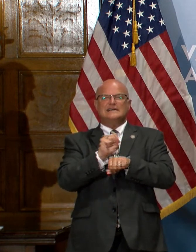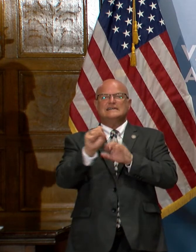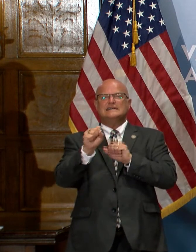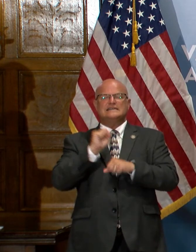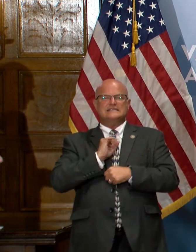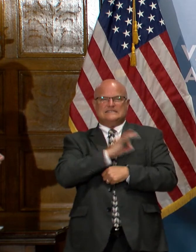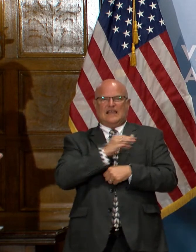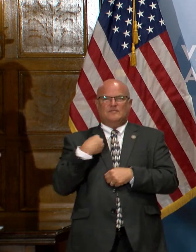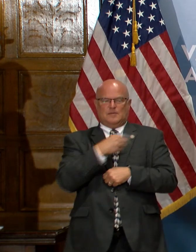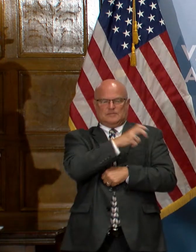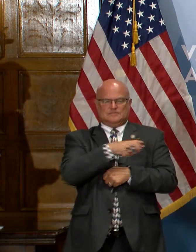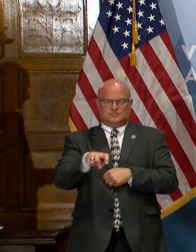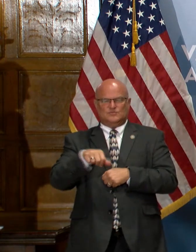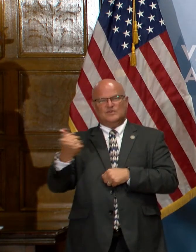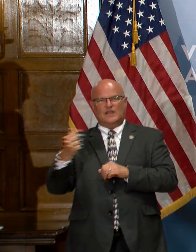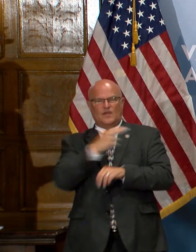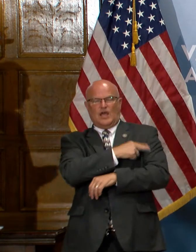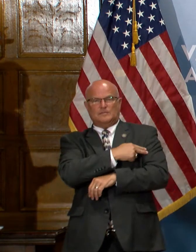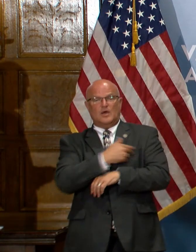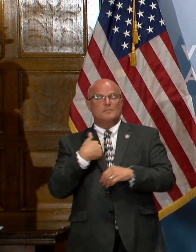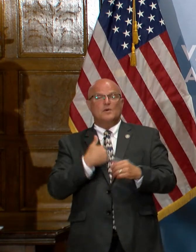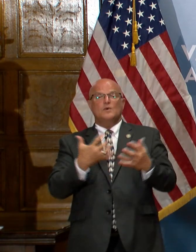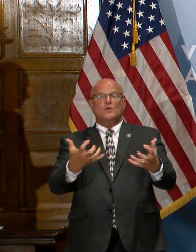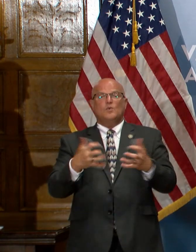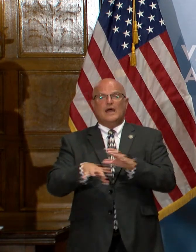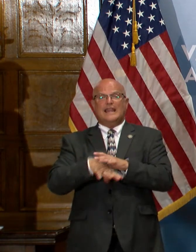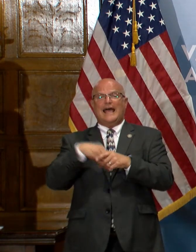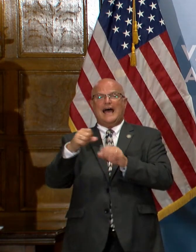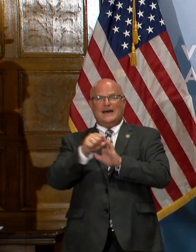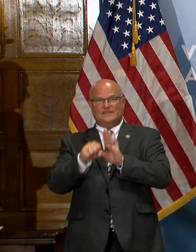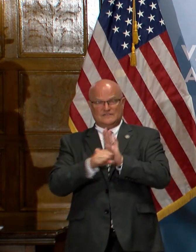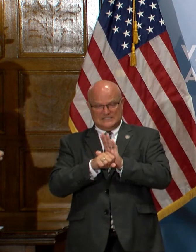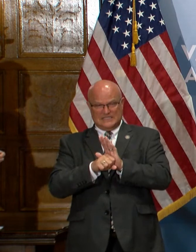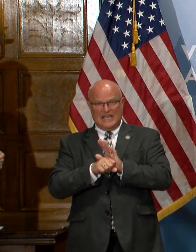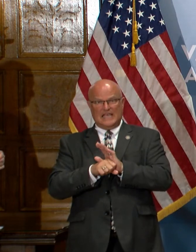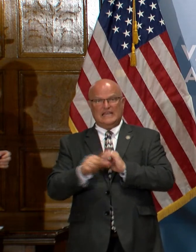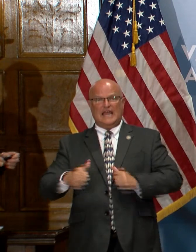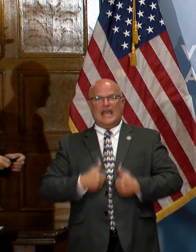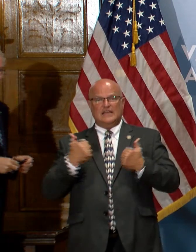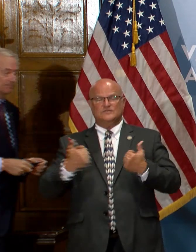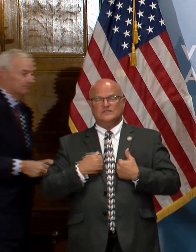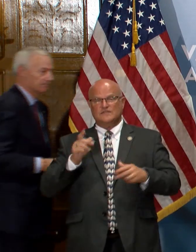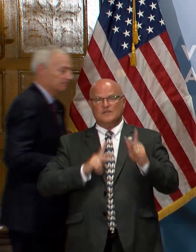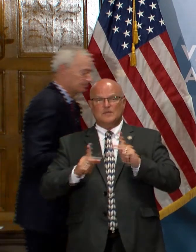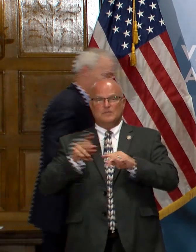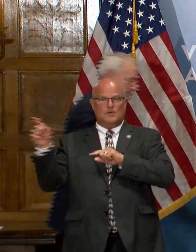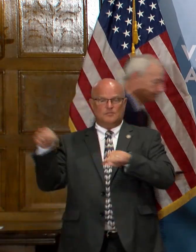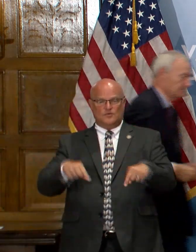agreement specifically stated that we want out-of-state addresses for the professionals that we brought in.